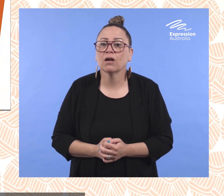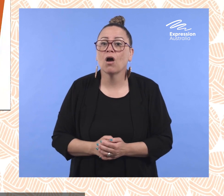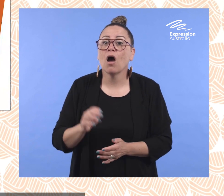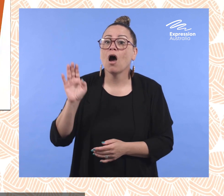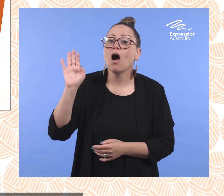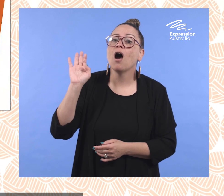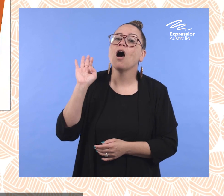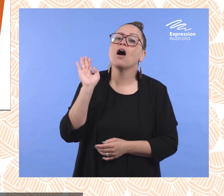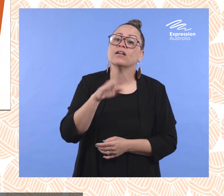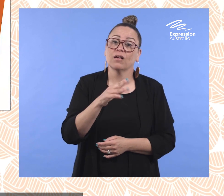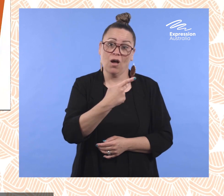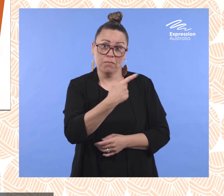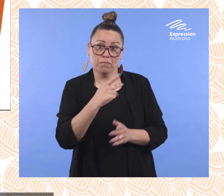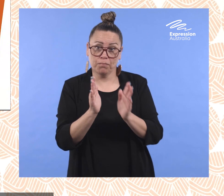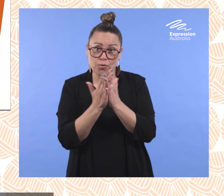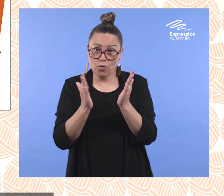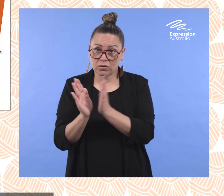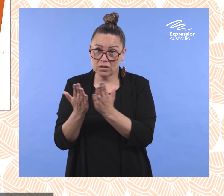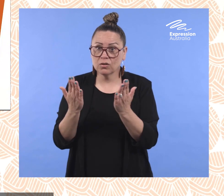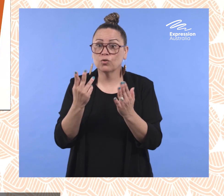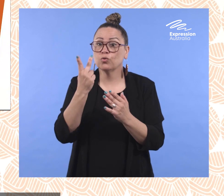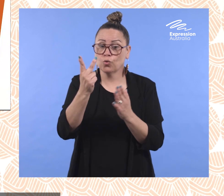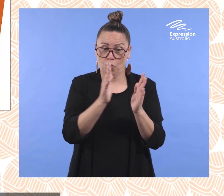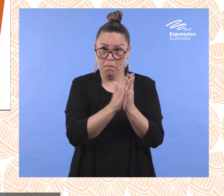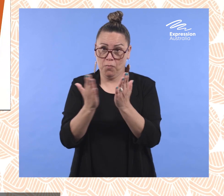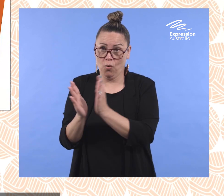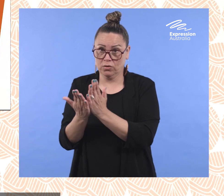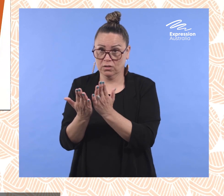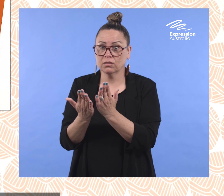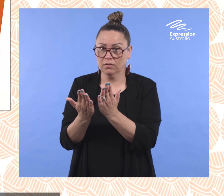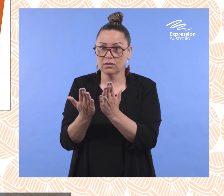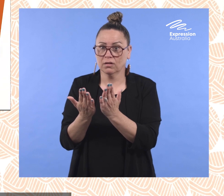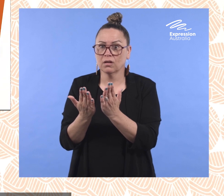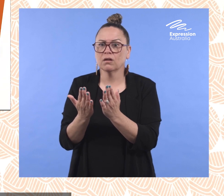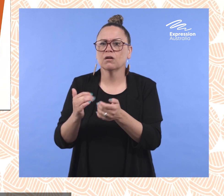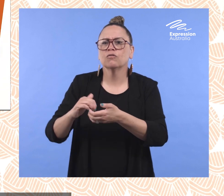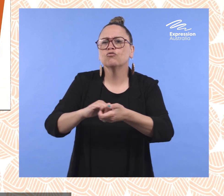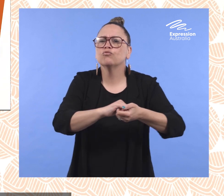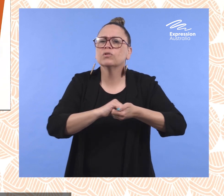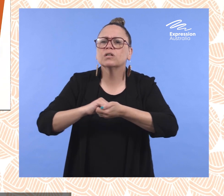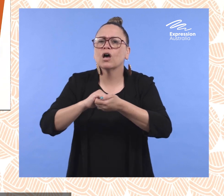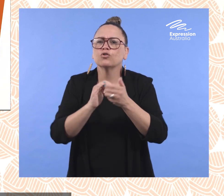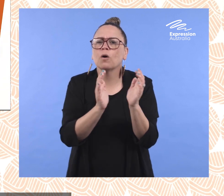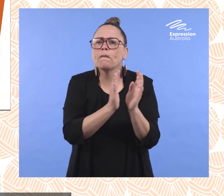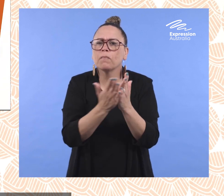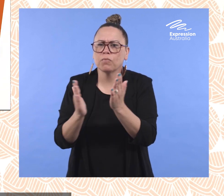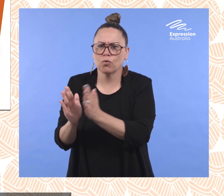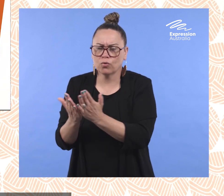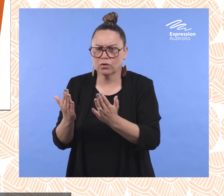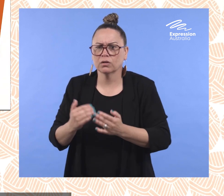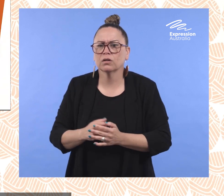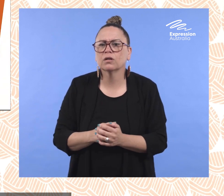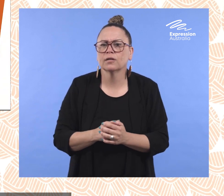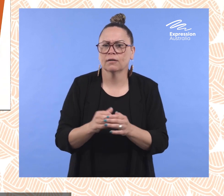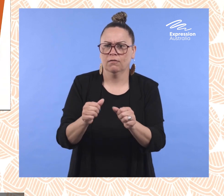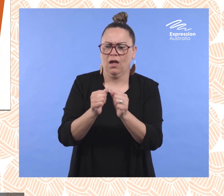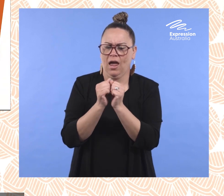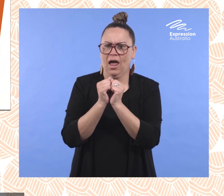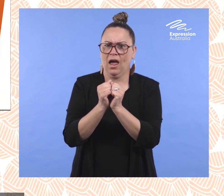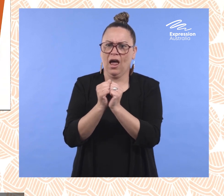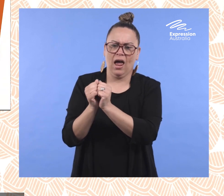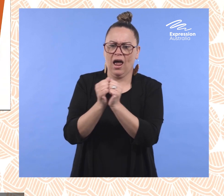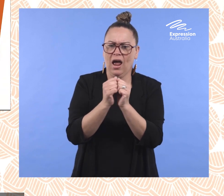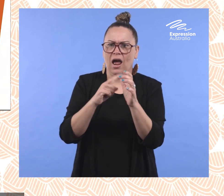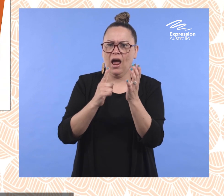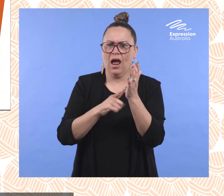Aunty Munya, you just want to share a little bit about our books? Yeah, these are our books, Practical Reconciliation, which is the basis of our allyship